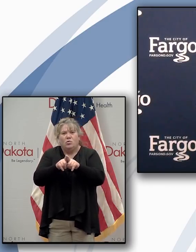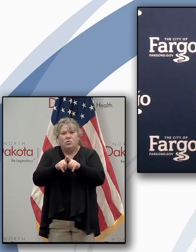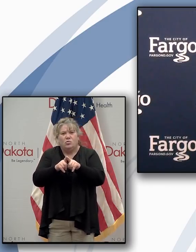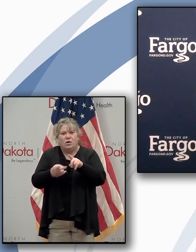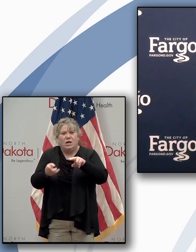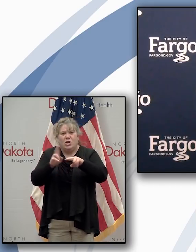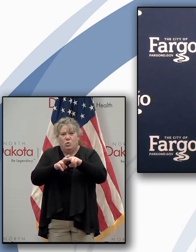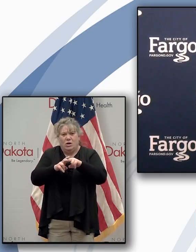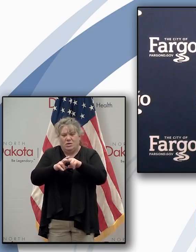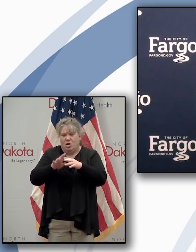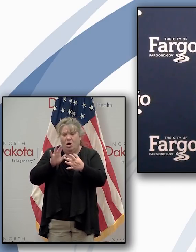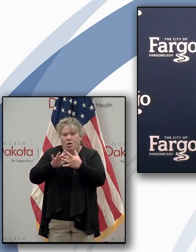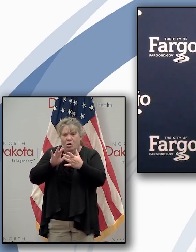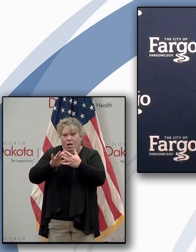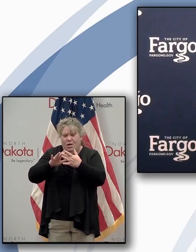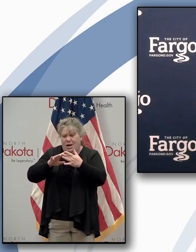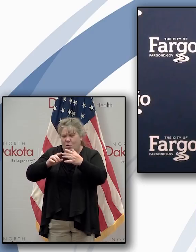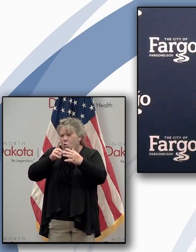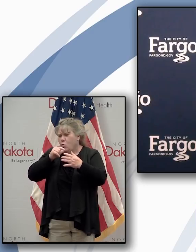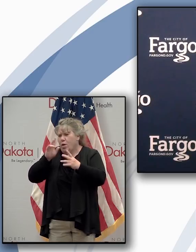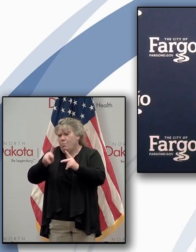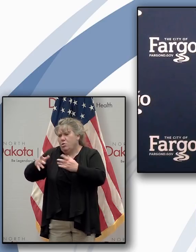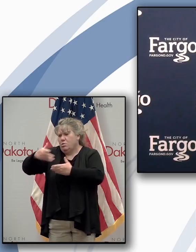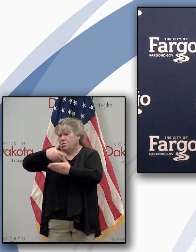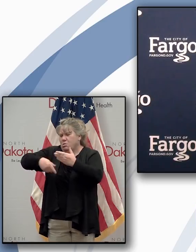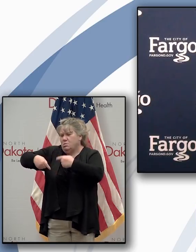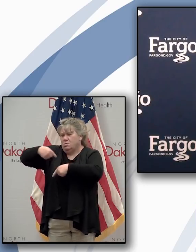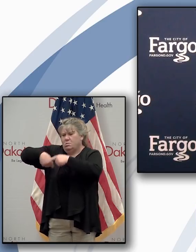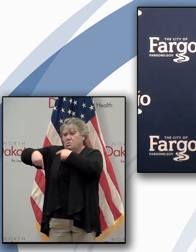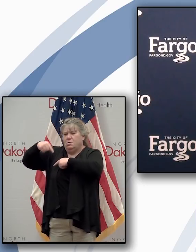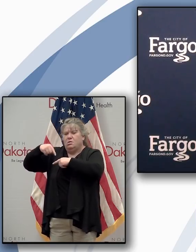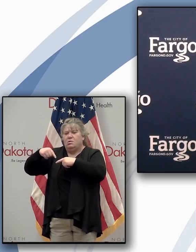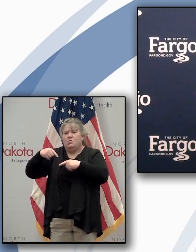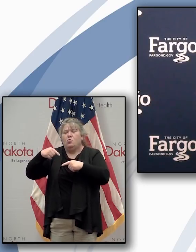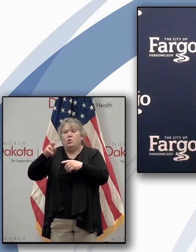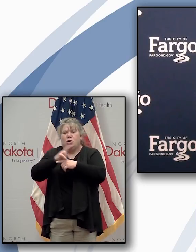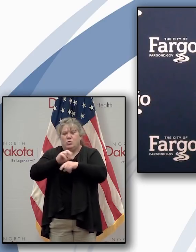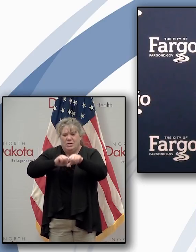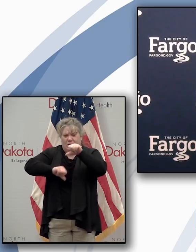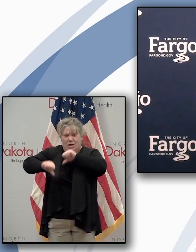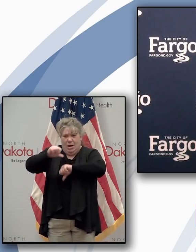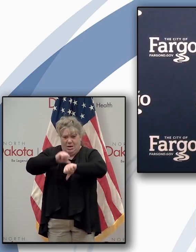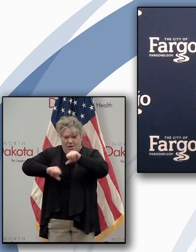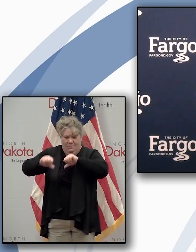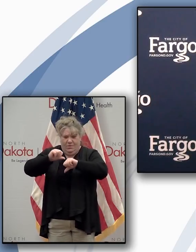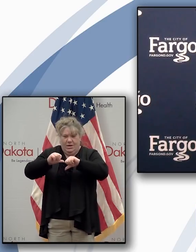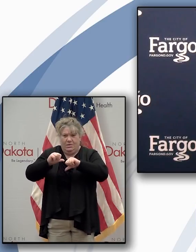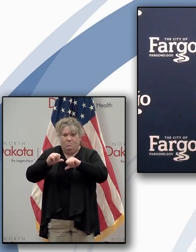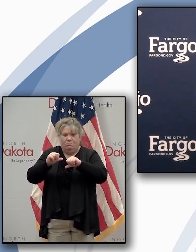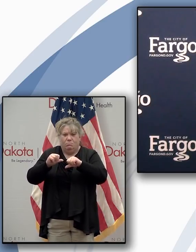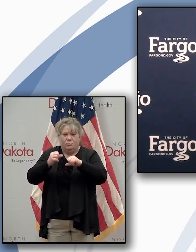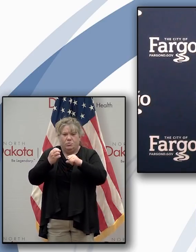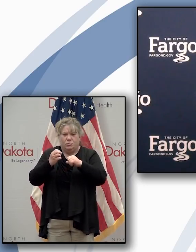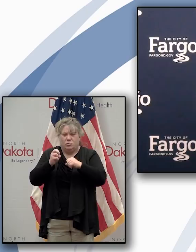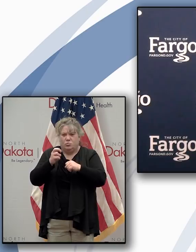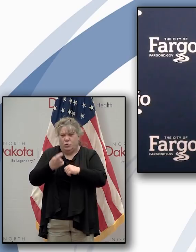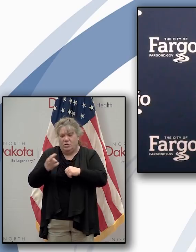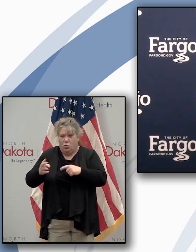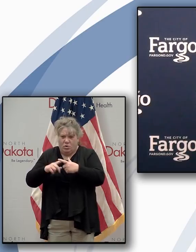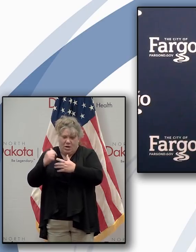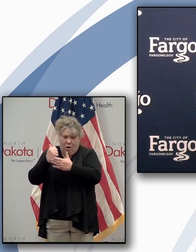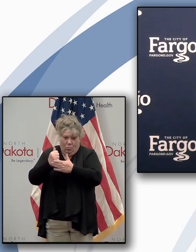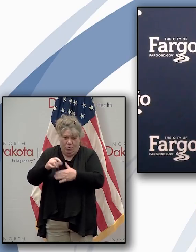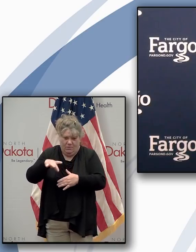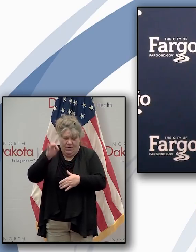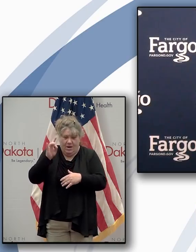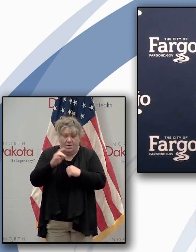a deep dive into the scientific factors leading to the spread of this virus. We are concentrating heavily